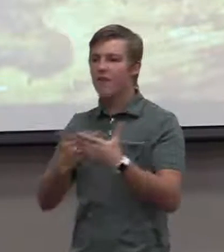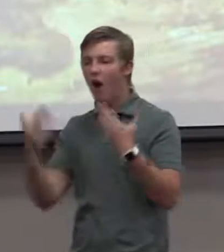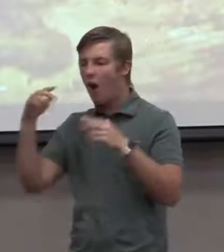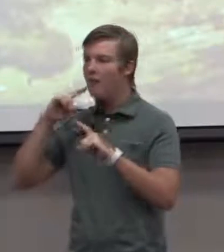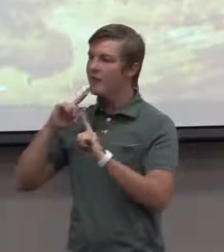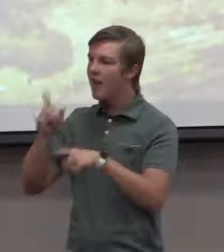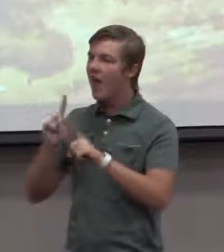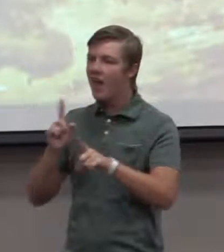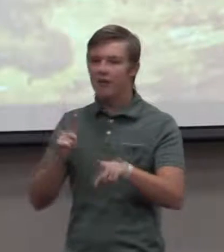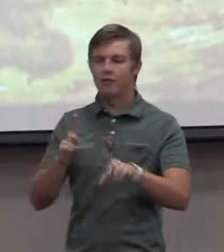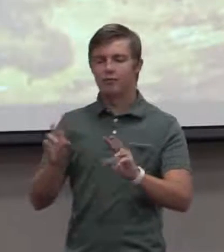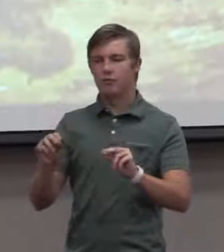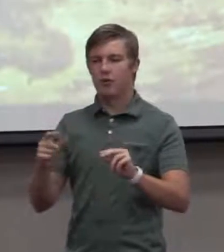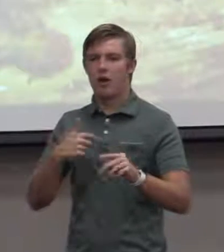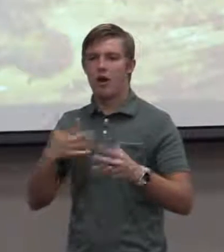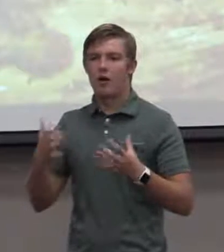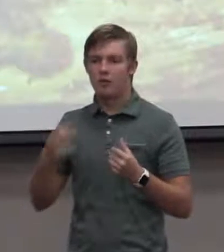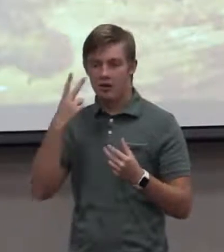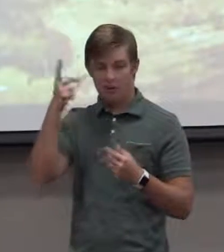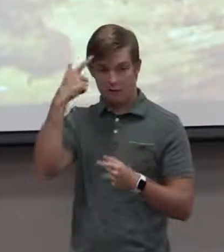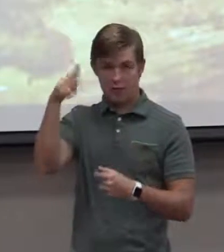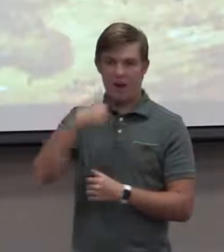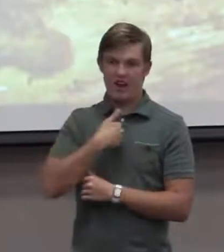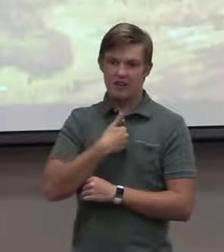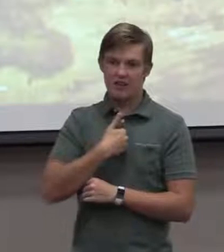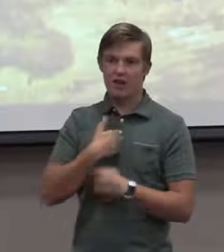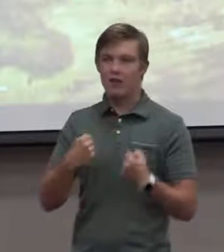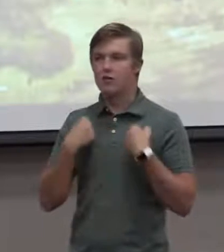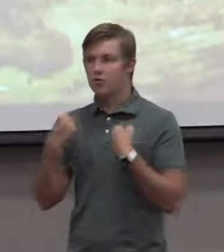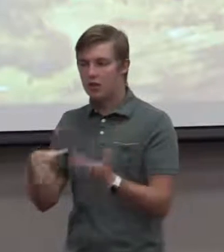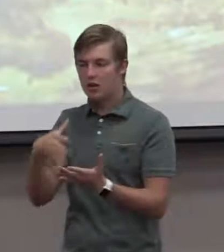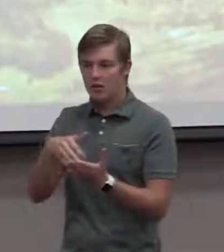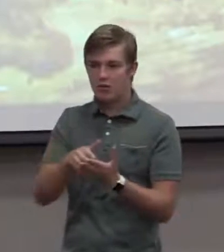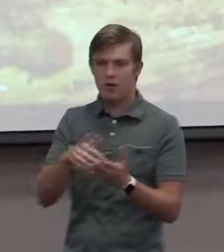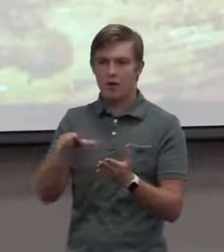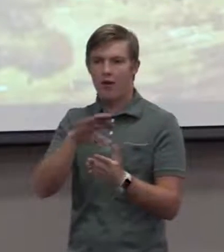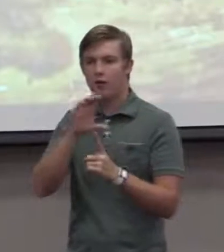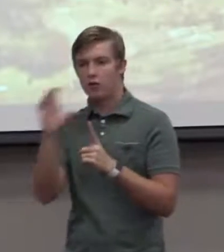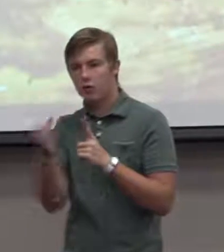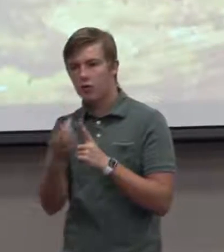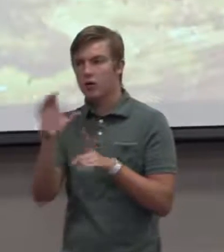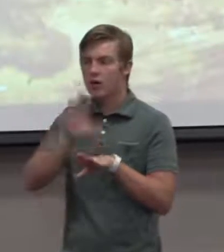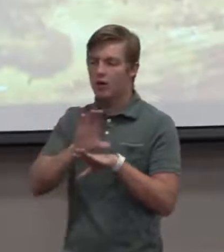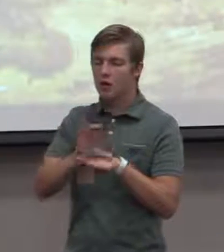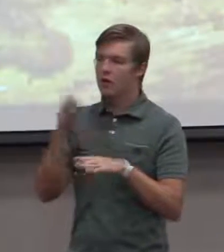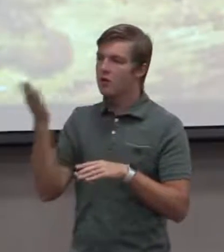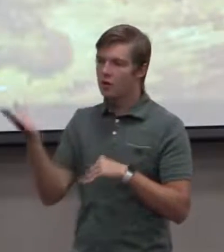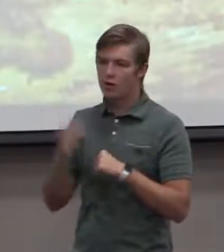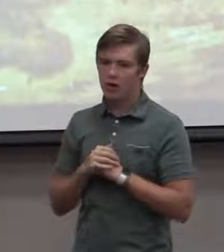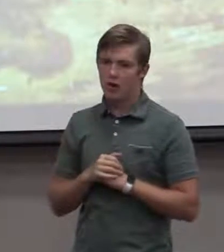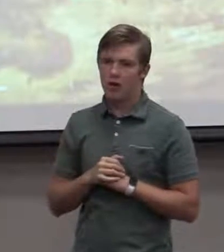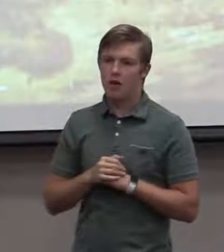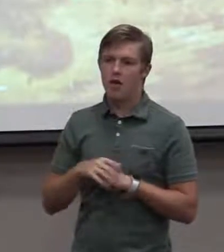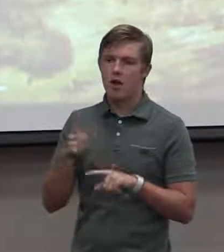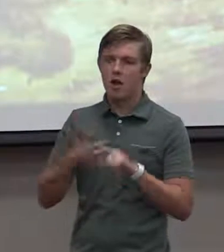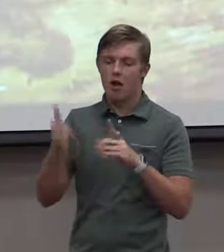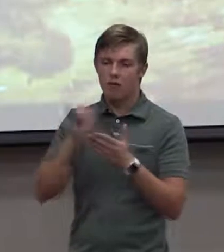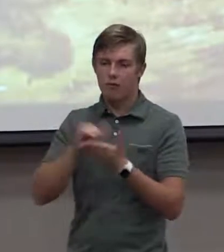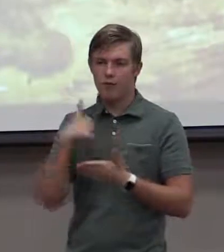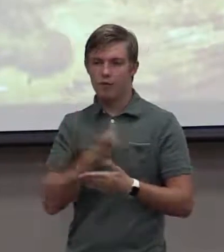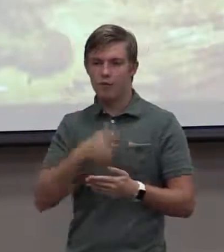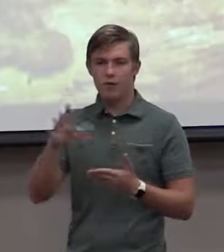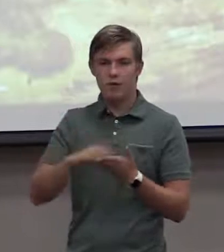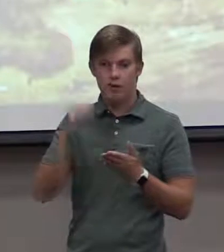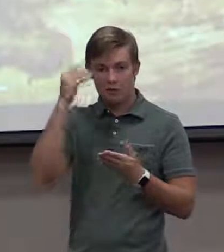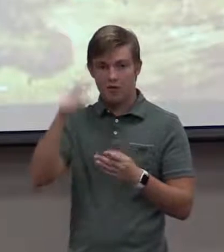doing. I wanted to see for myself the strengths and weaknesses of the culture and of the church there. And from that, we learned some really,